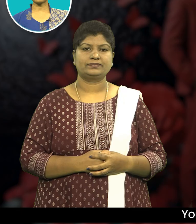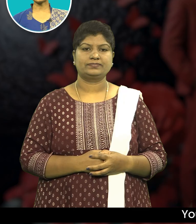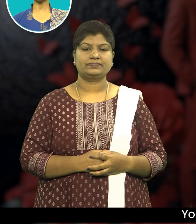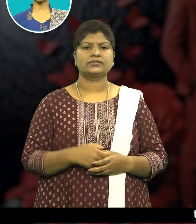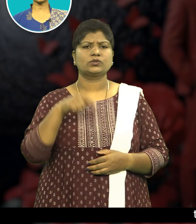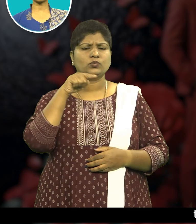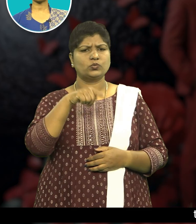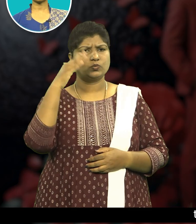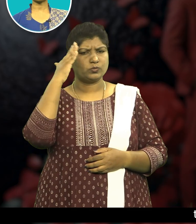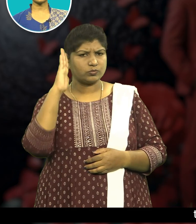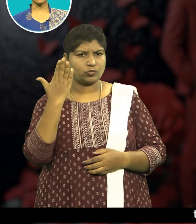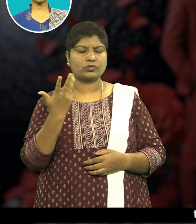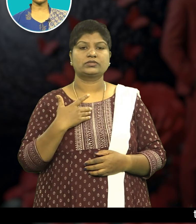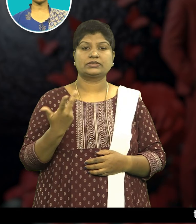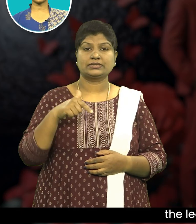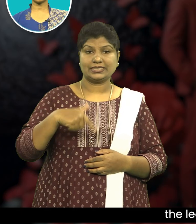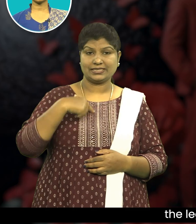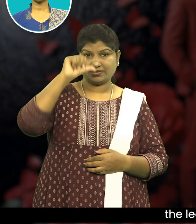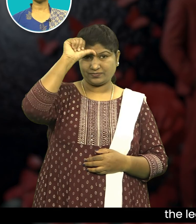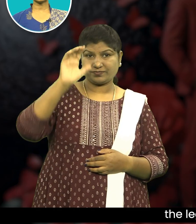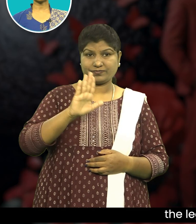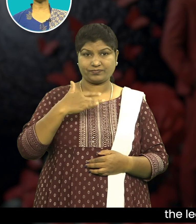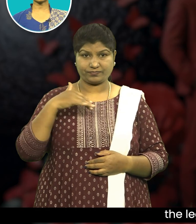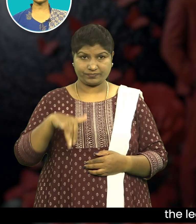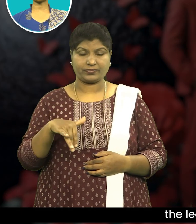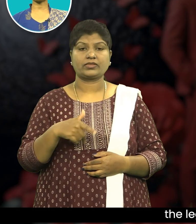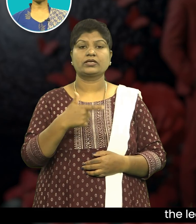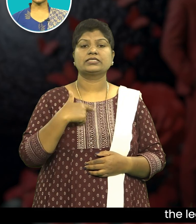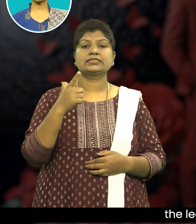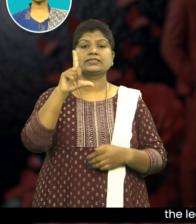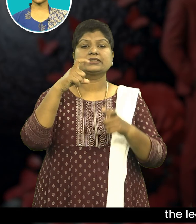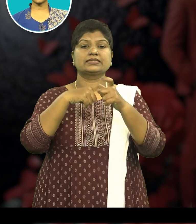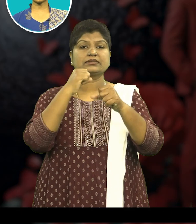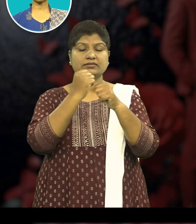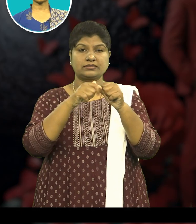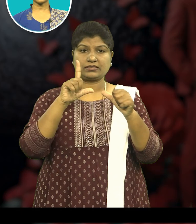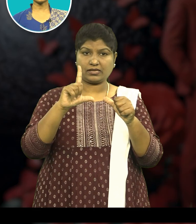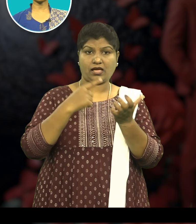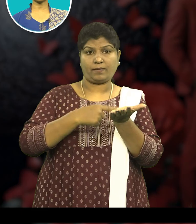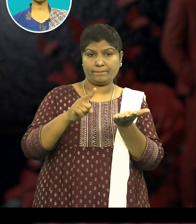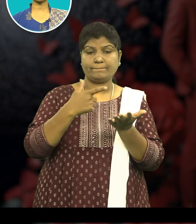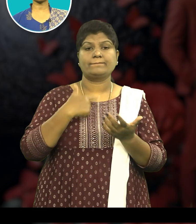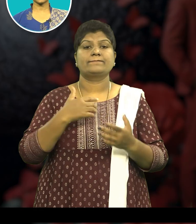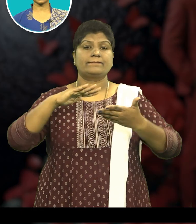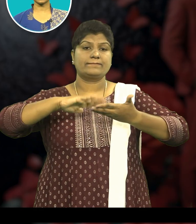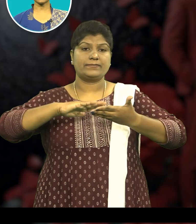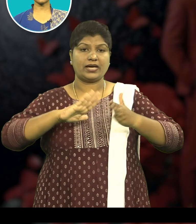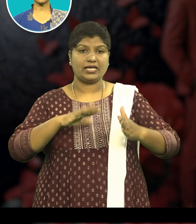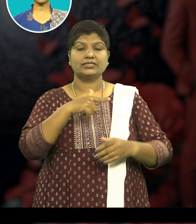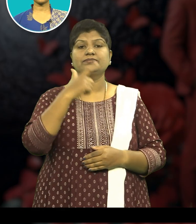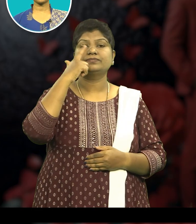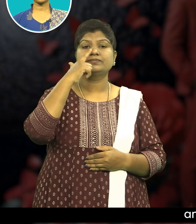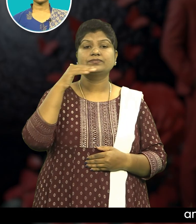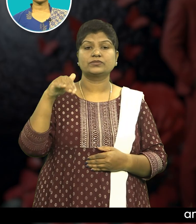You might be knowing that in our country, the legal age for marriage is 18 years for